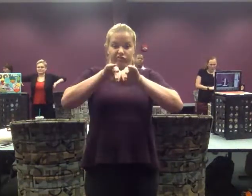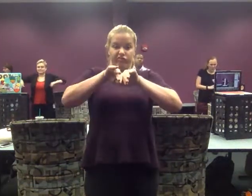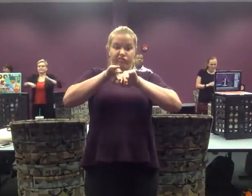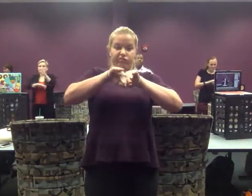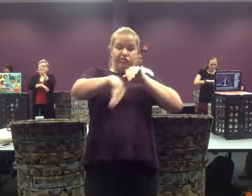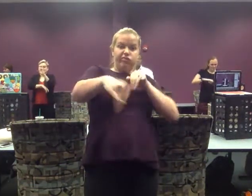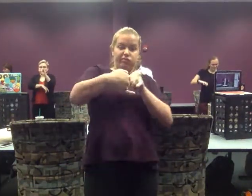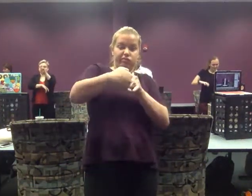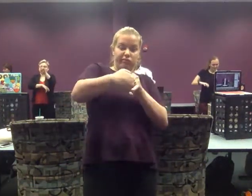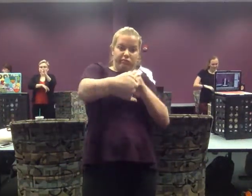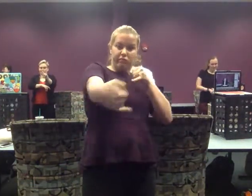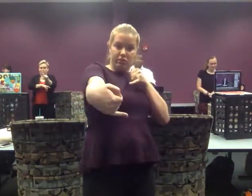on which side you live in.